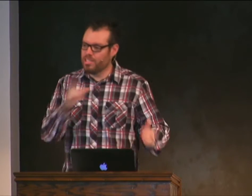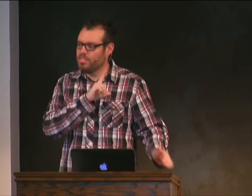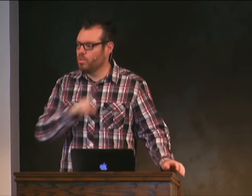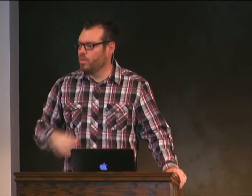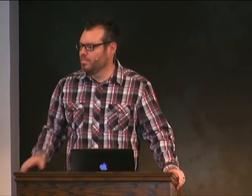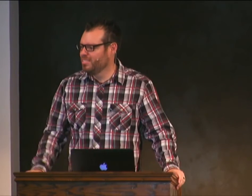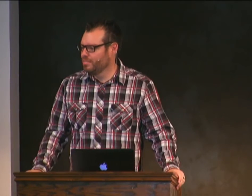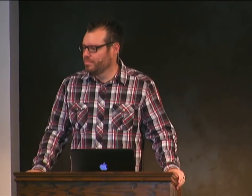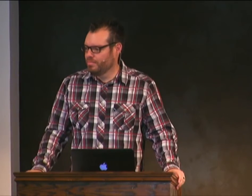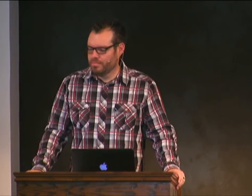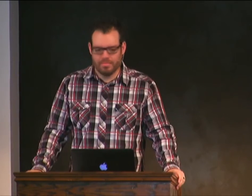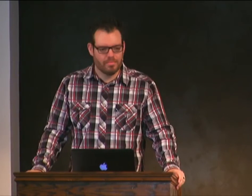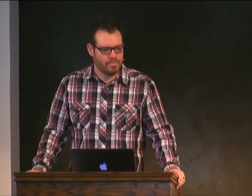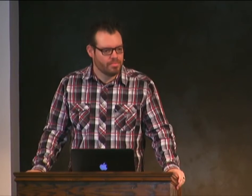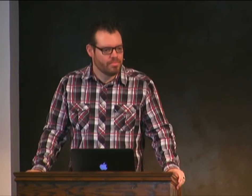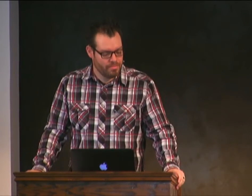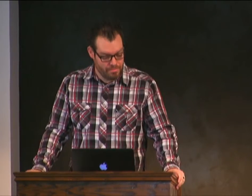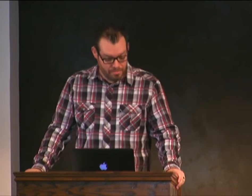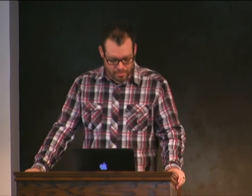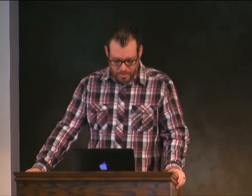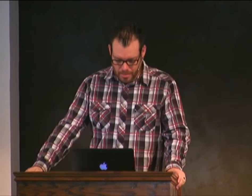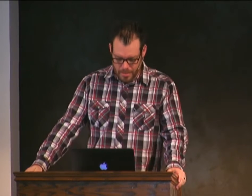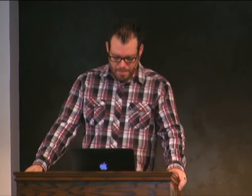That's how we serve the Lord.